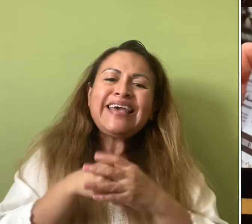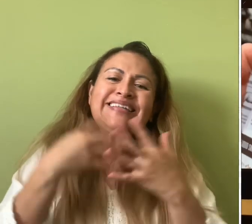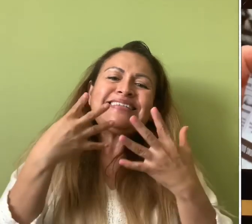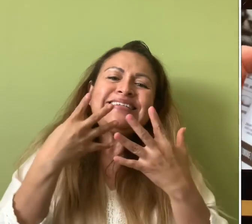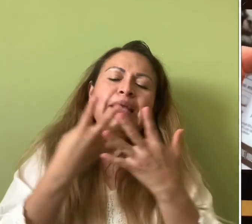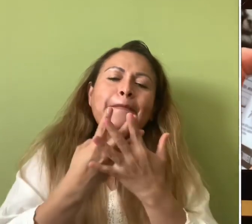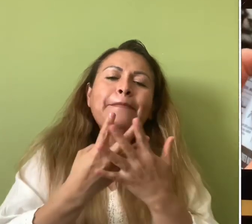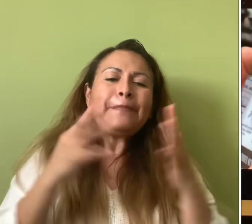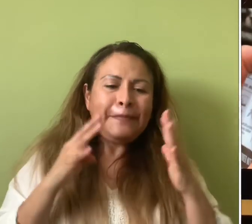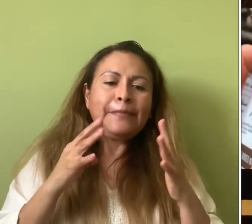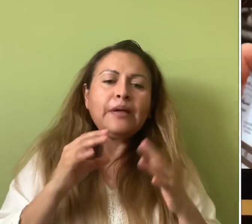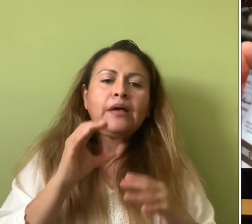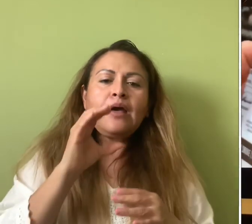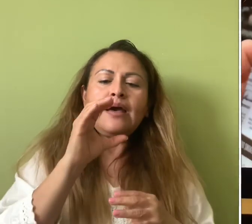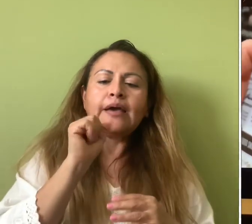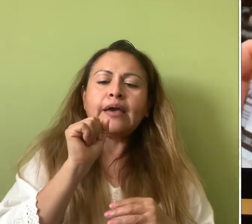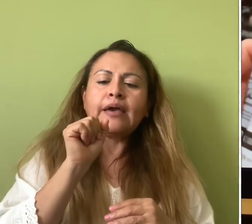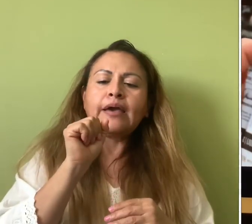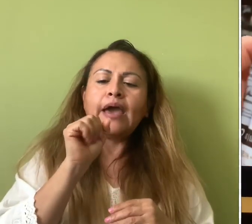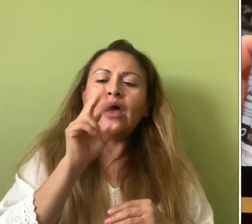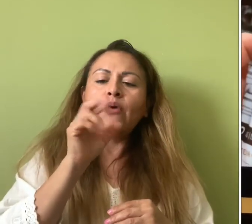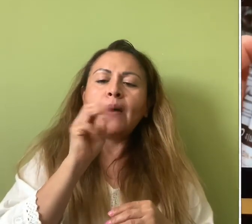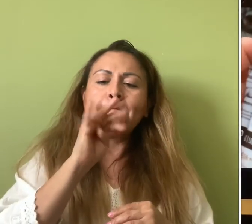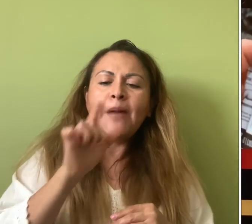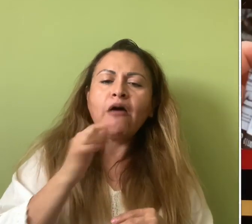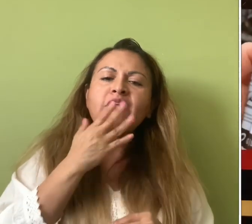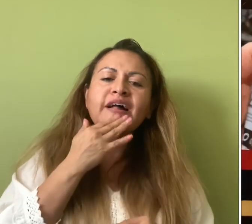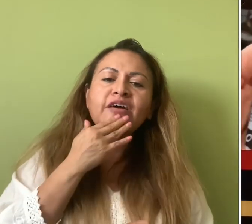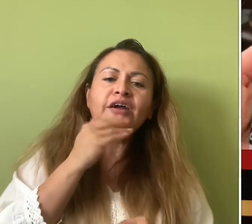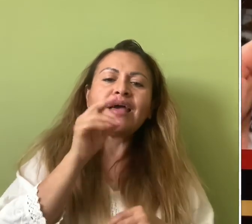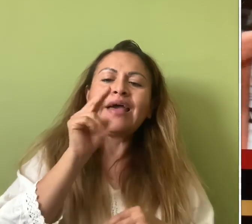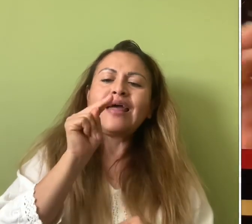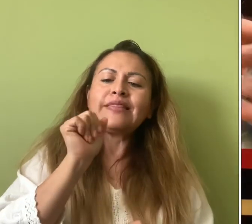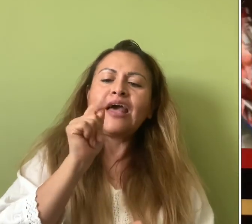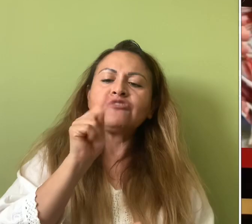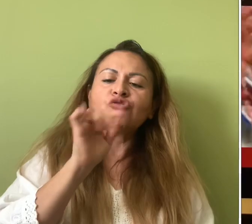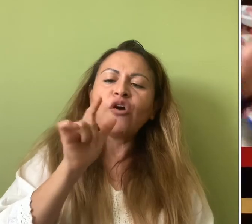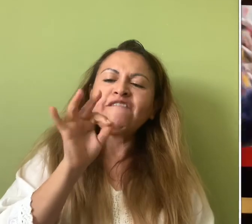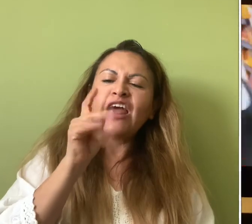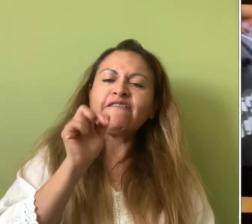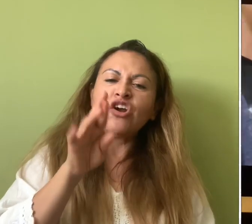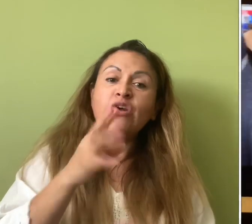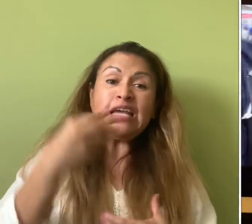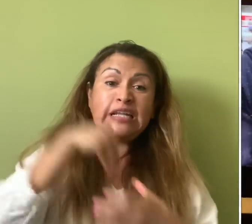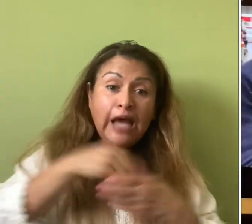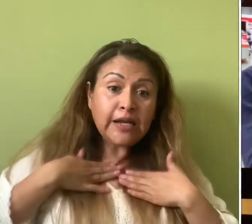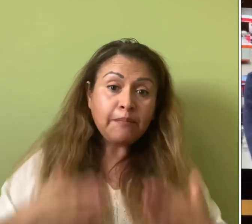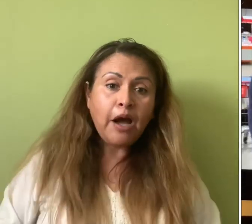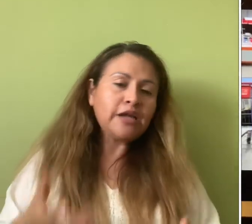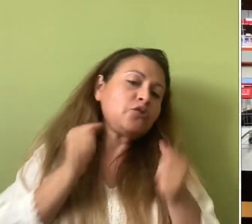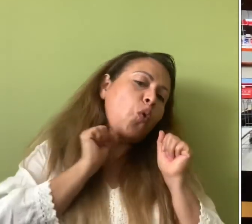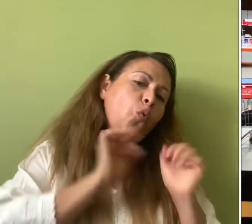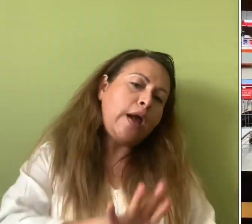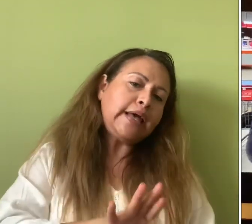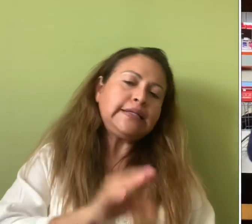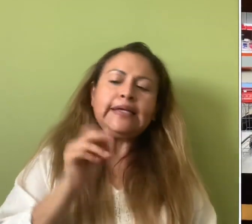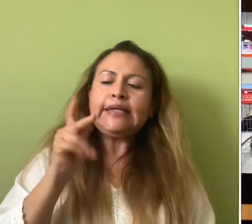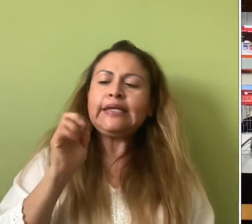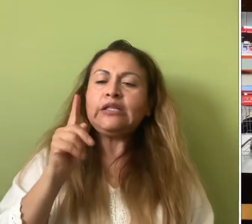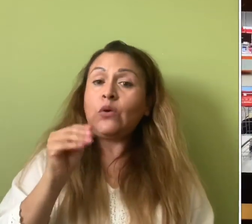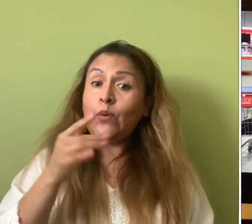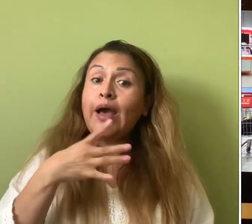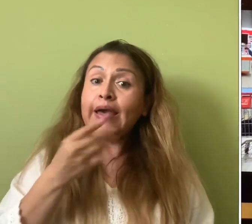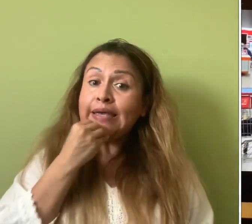sugar, caramel coloring, natural flavors, stuff you don't want to put in your body. So I know a lot of people in the keto community like